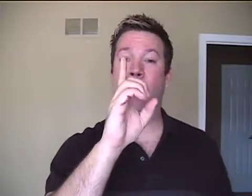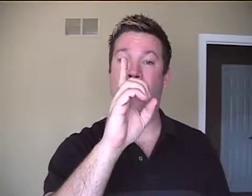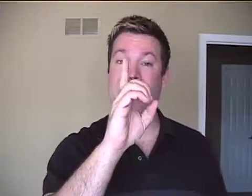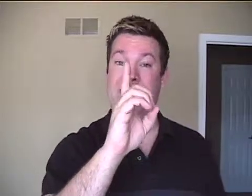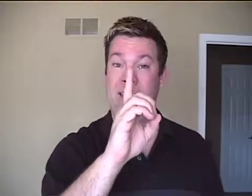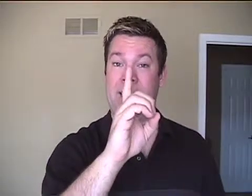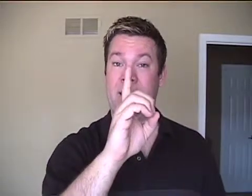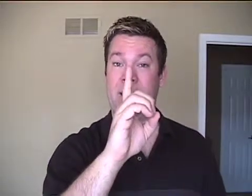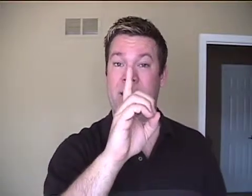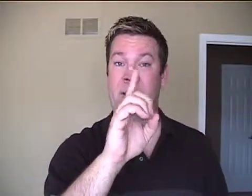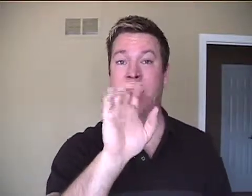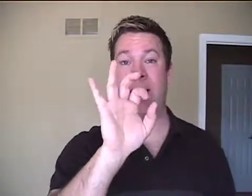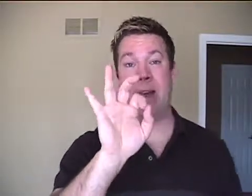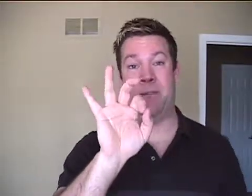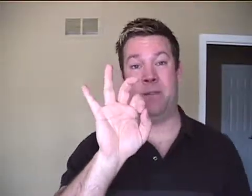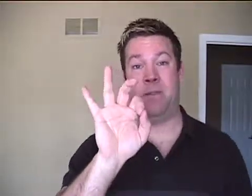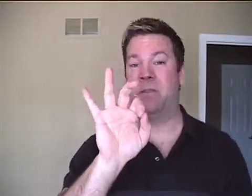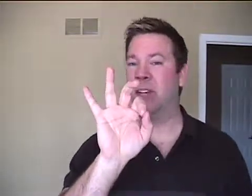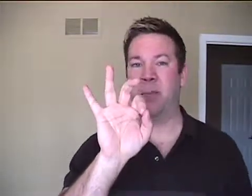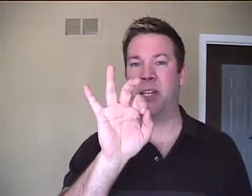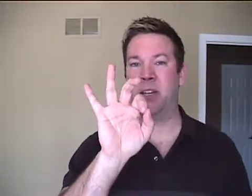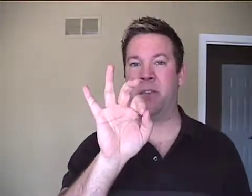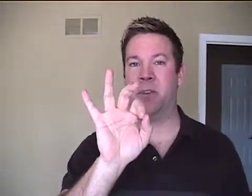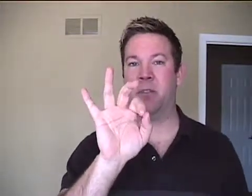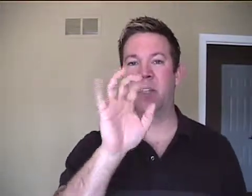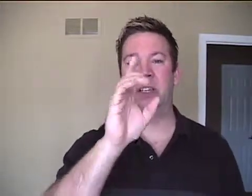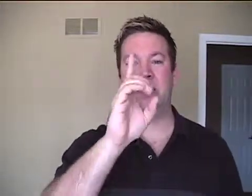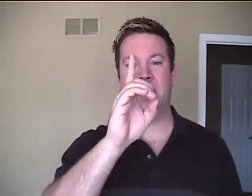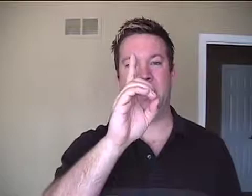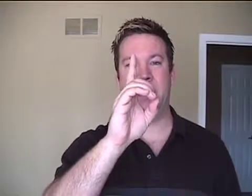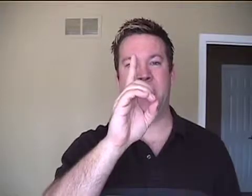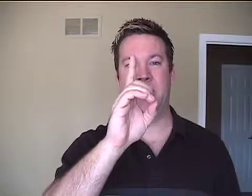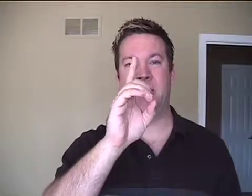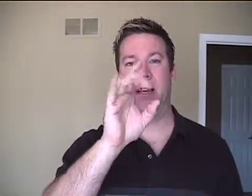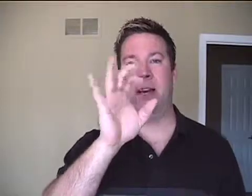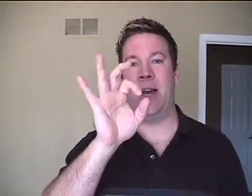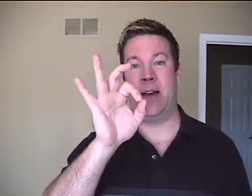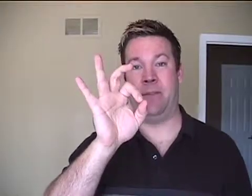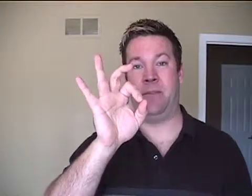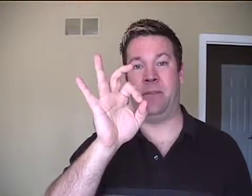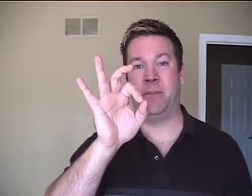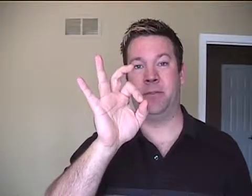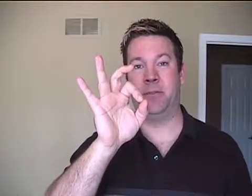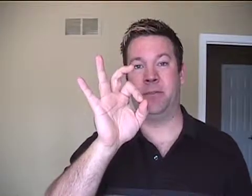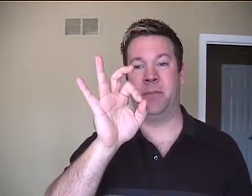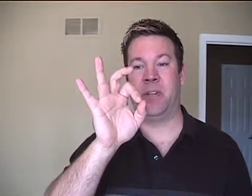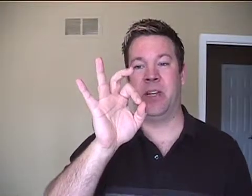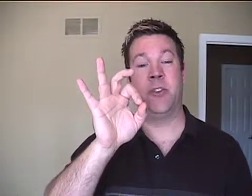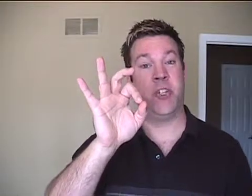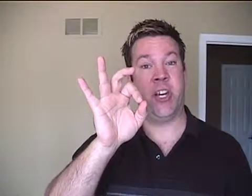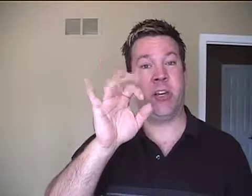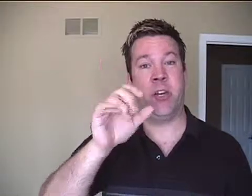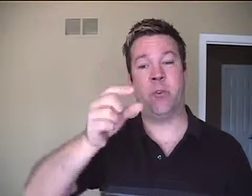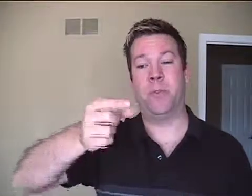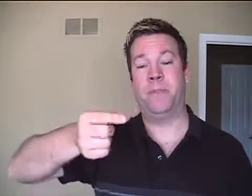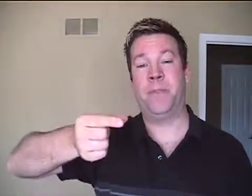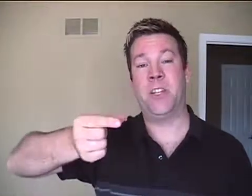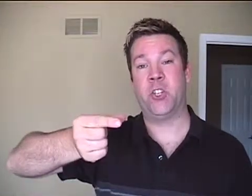Or D and F. Commonly confused. D. F. G and Q.